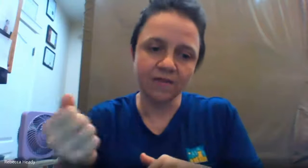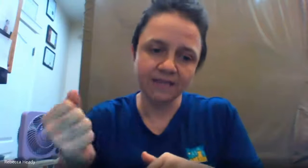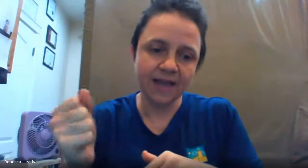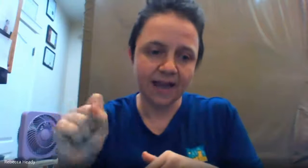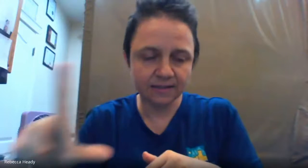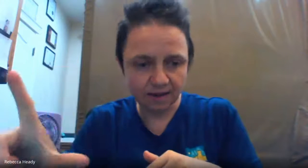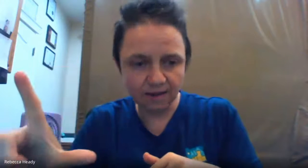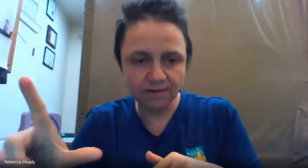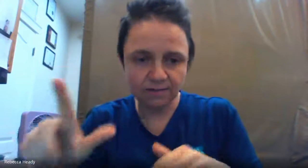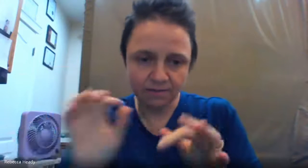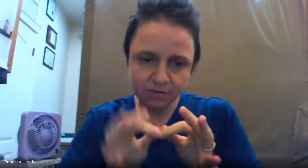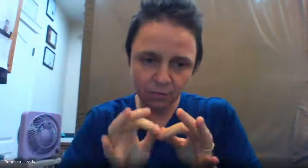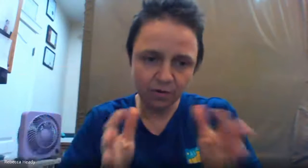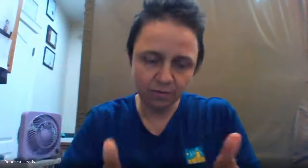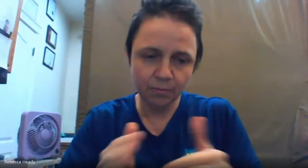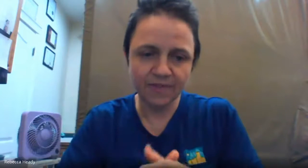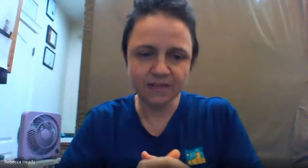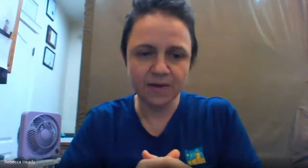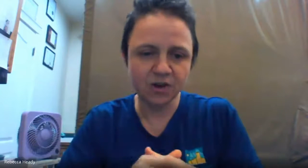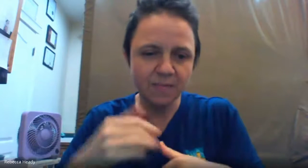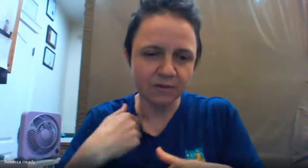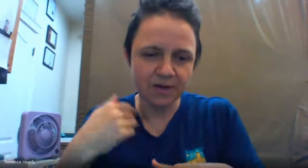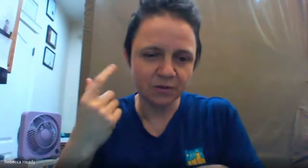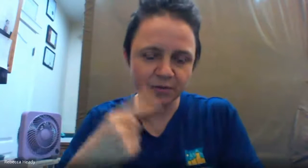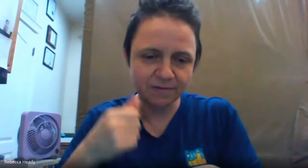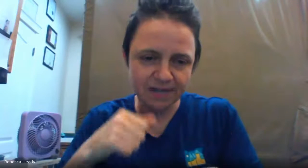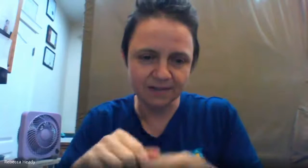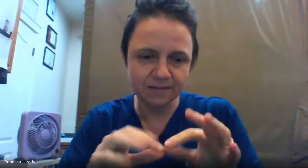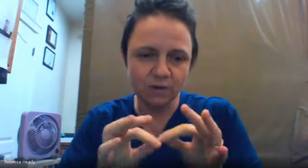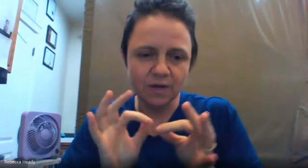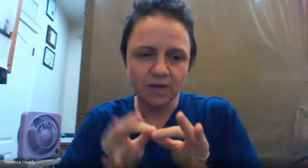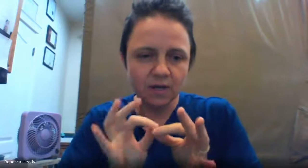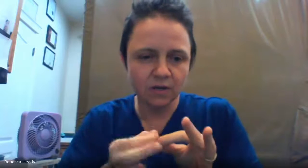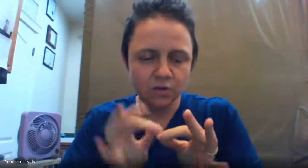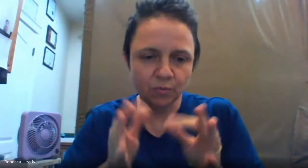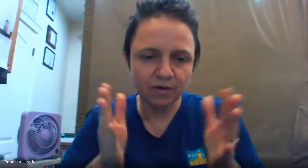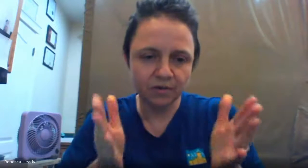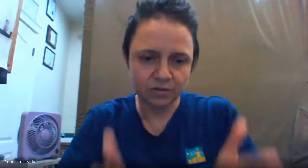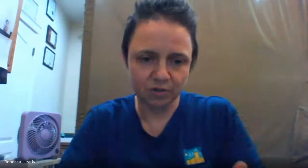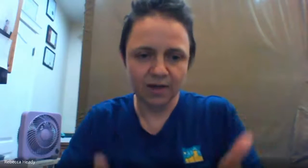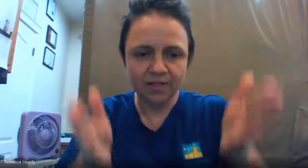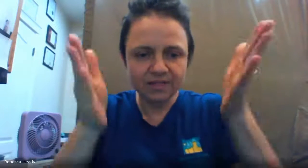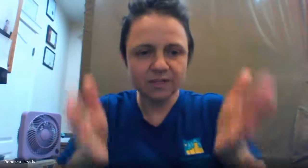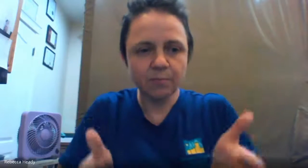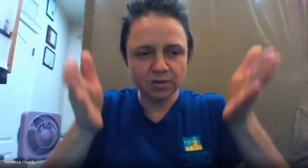they say ASL interpreter, but that's my job. That's what I do every day. So interpreter. This is a